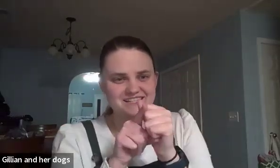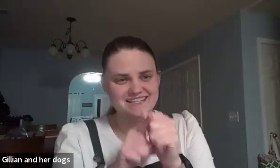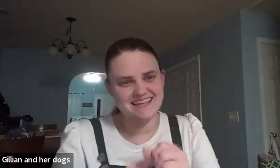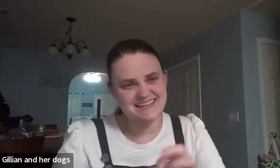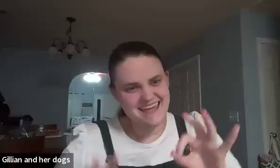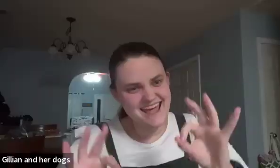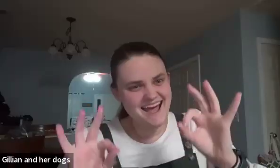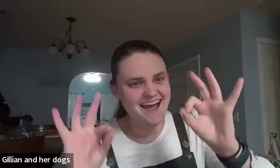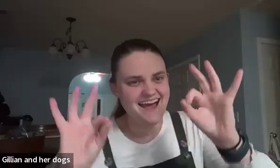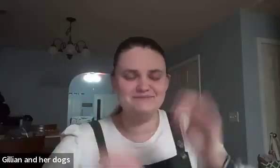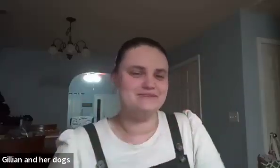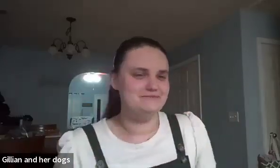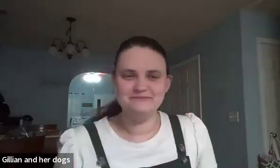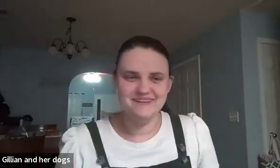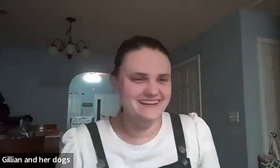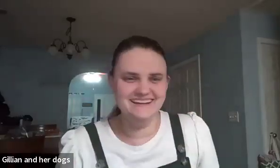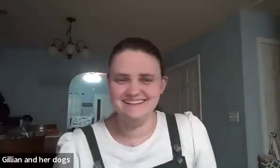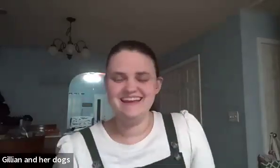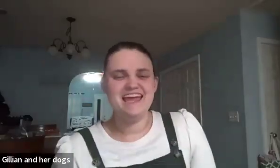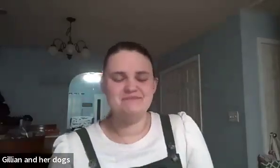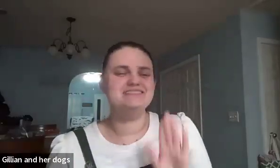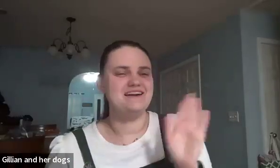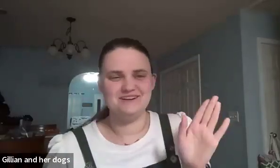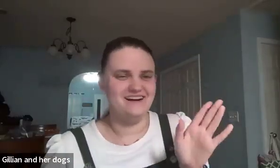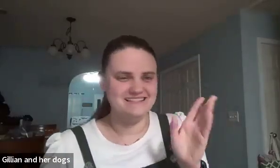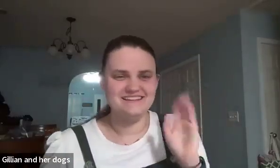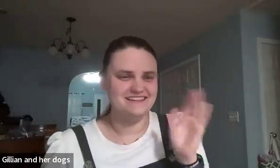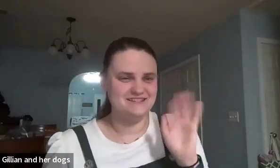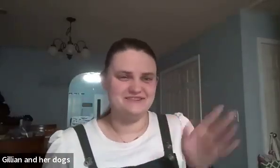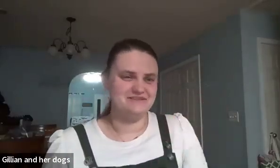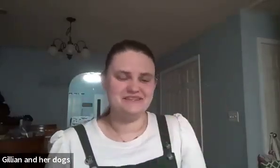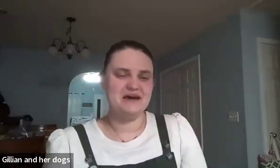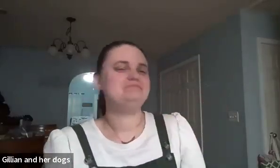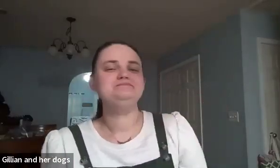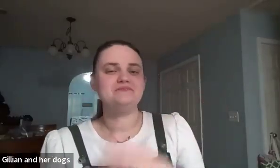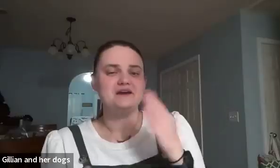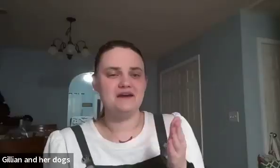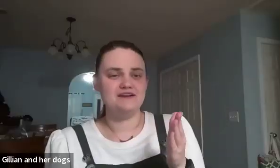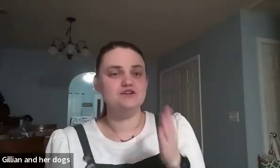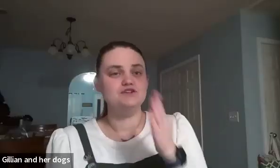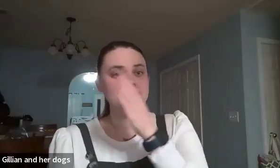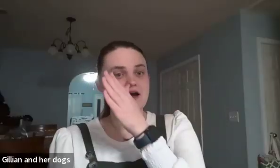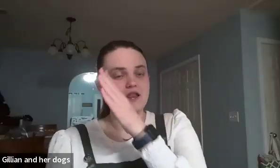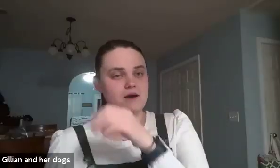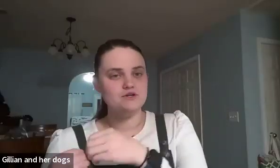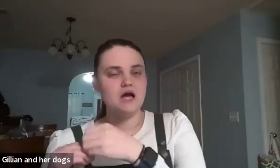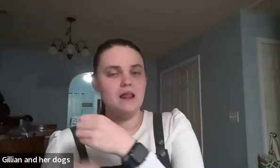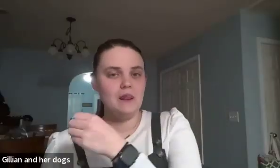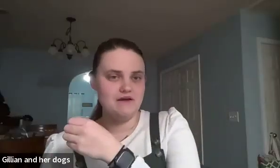catches and it's like, yeah. And I'm like, it happens every class. I think it's so funny with that. Okay. So now numbers